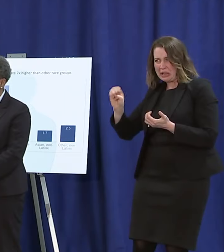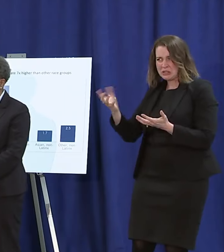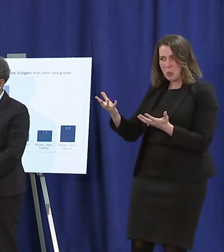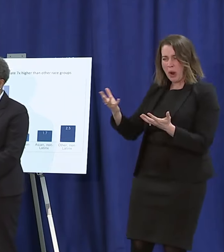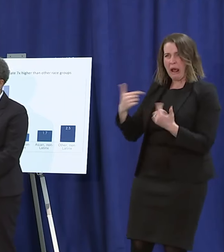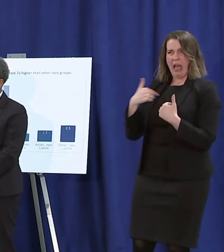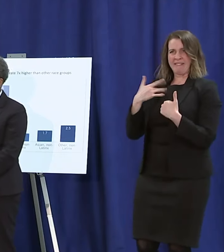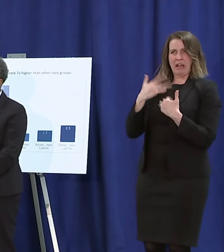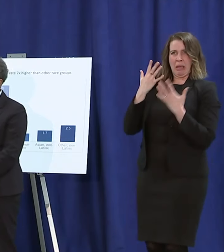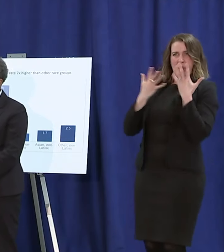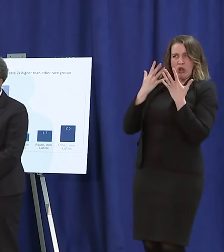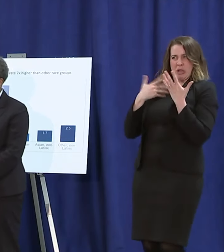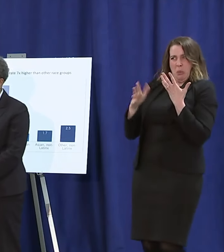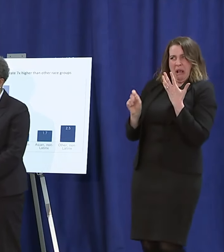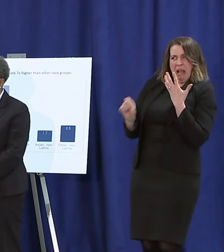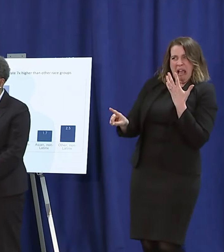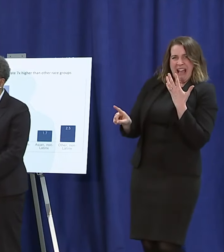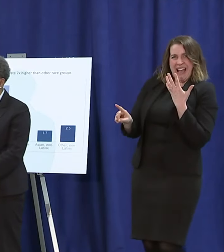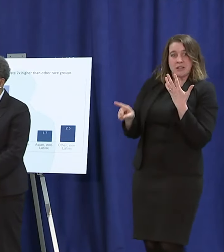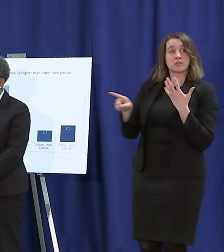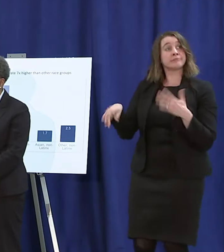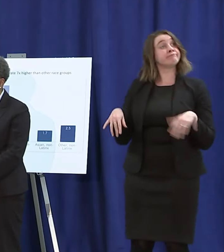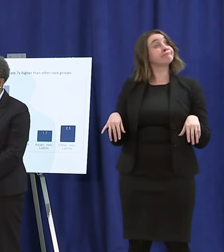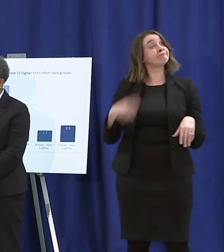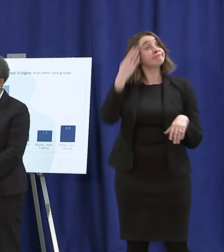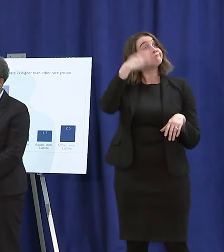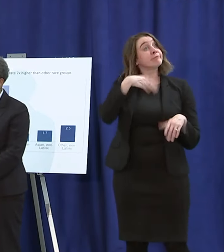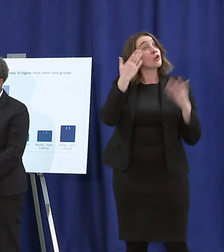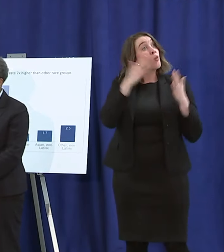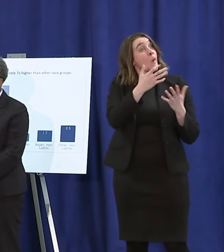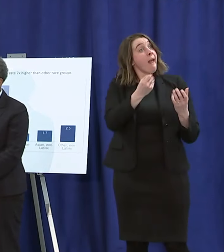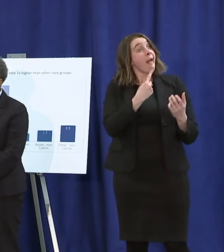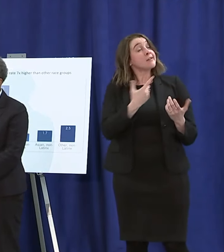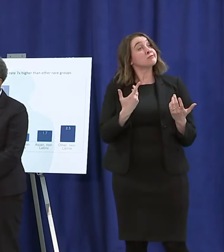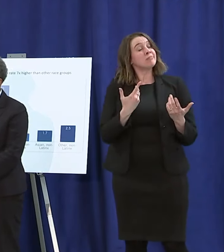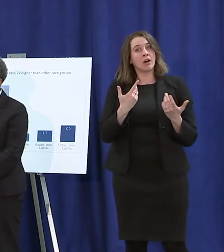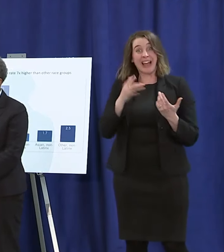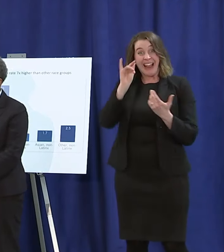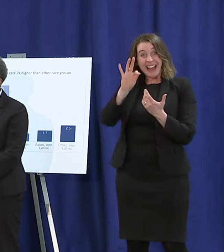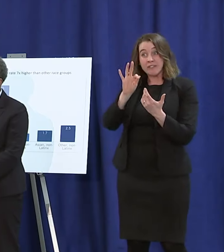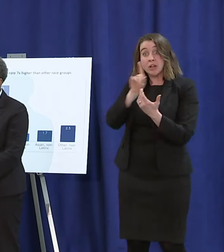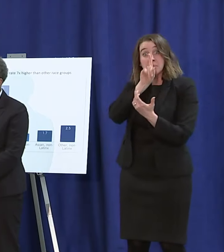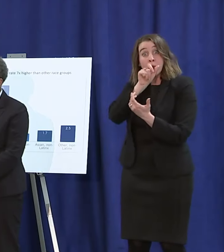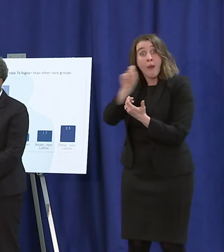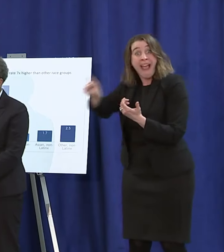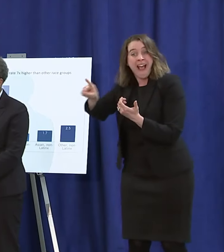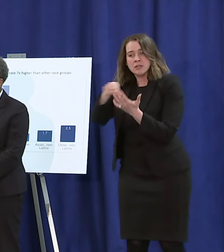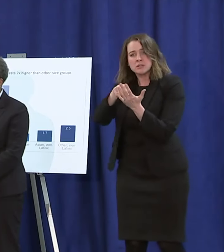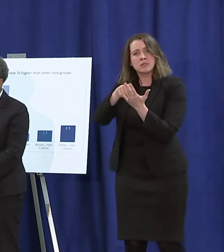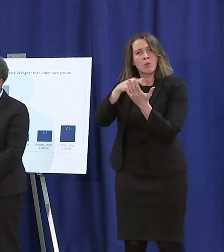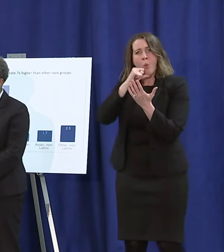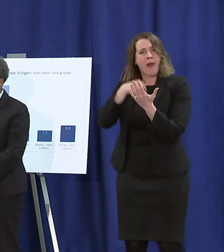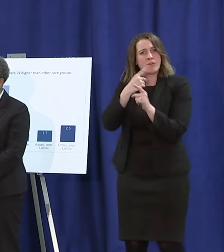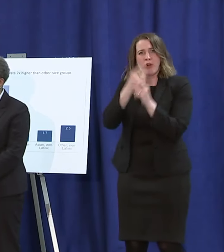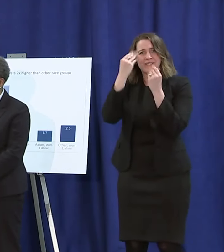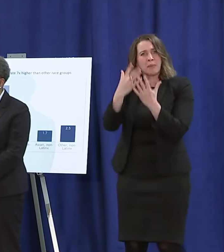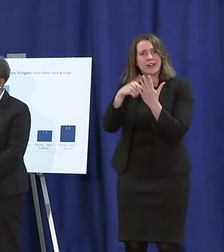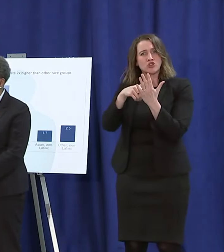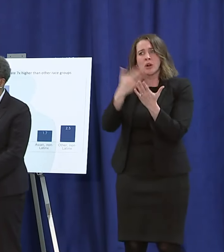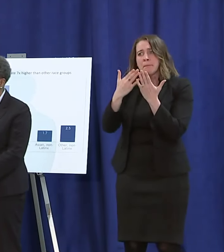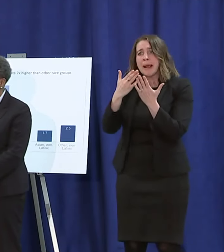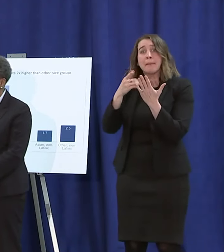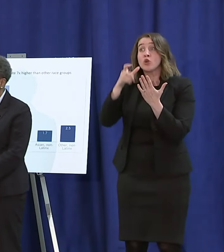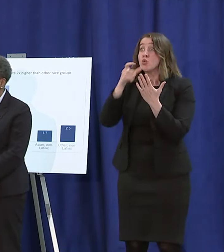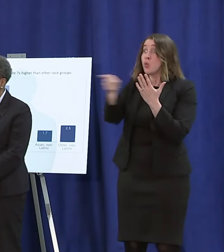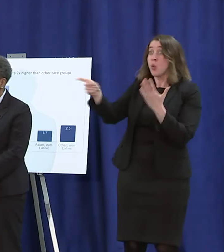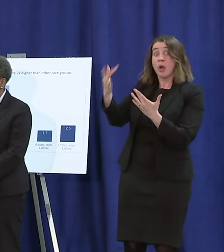other studies that when you don't ask, you get underreporting, particularly of ethnicity. And so this is really in the middle of